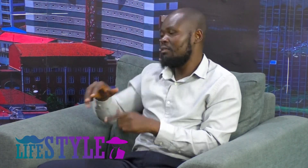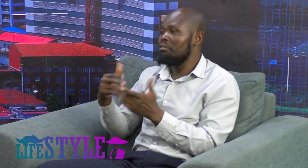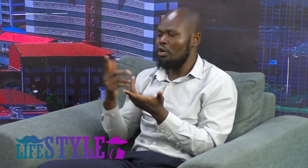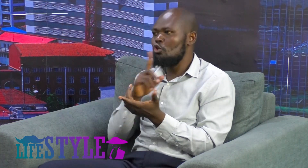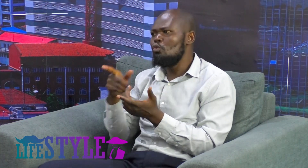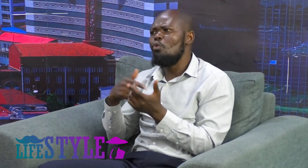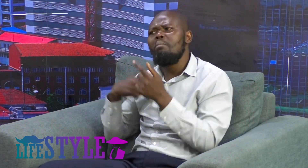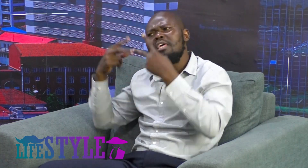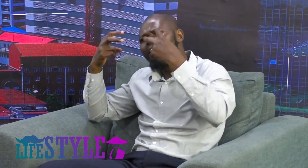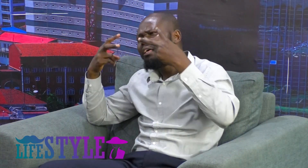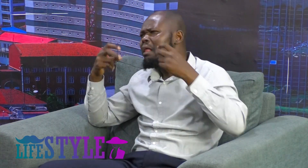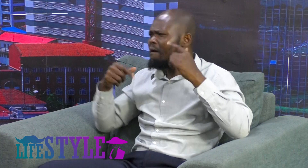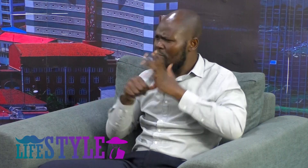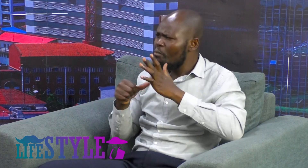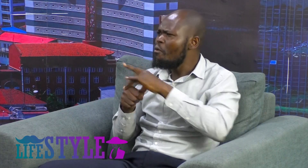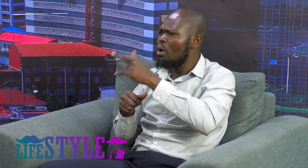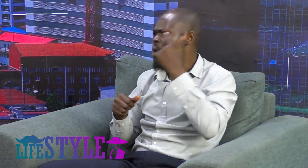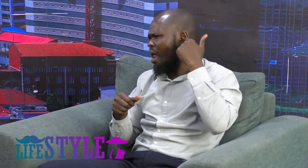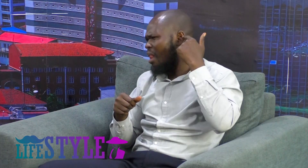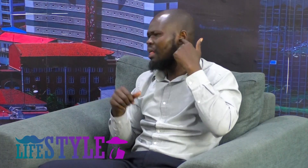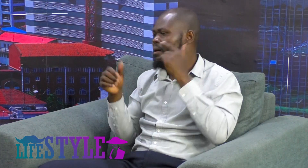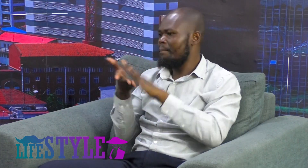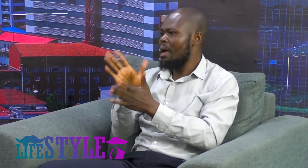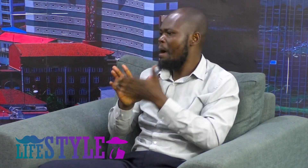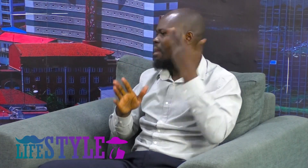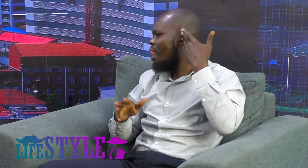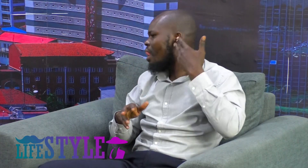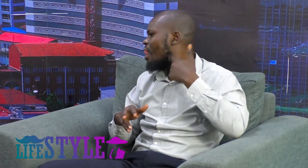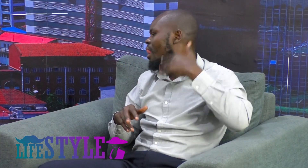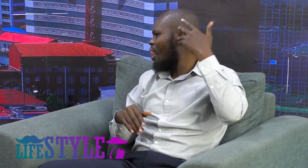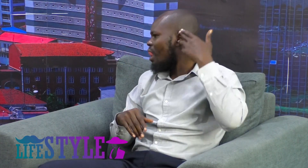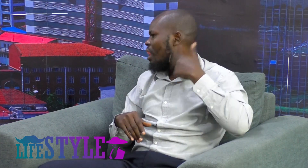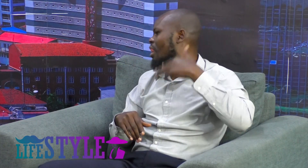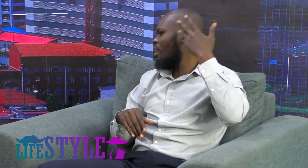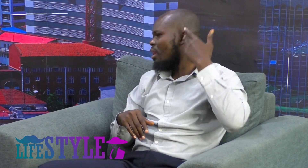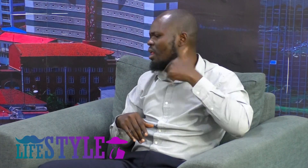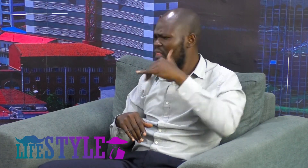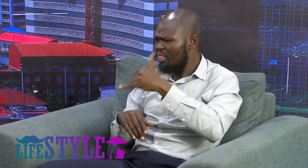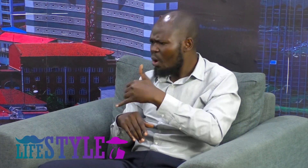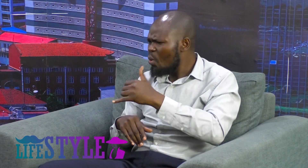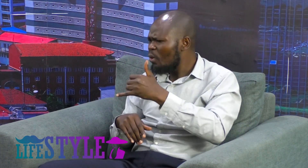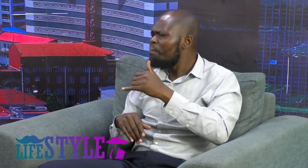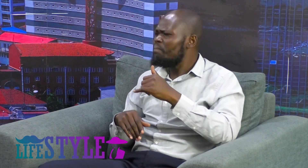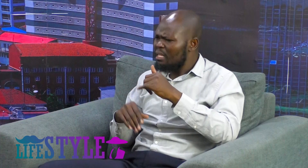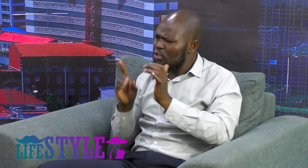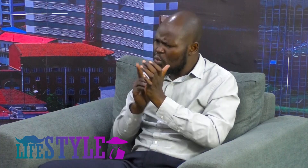it was near home. It was near home, like 30 minutes away. So after the tests, then partly I became